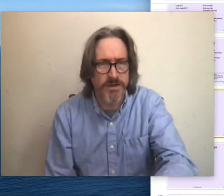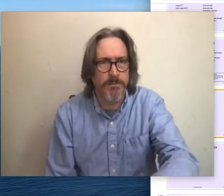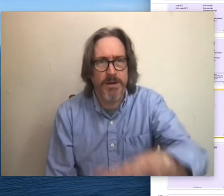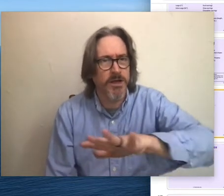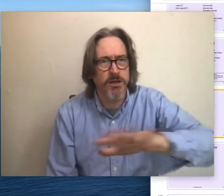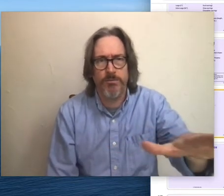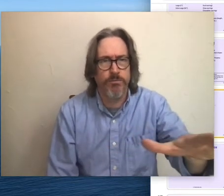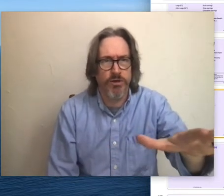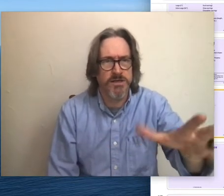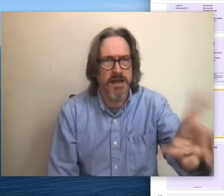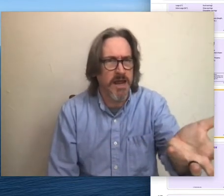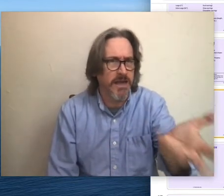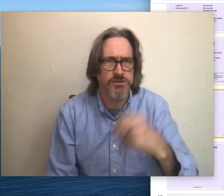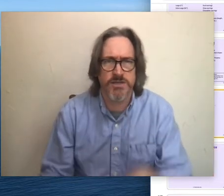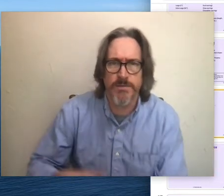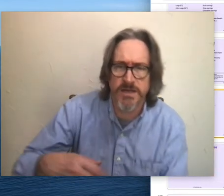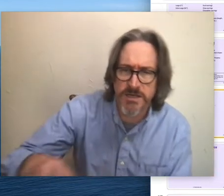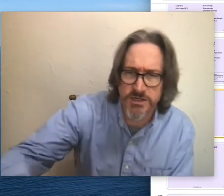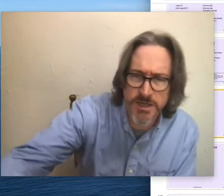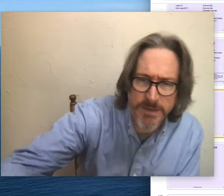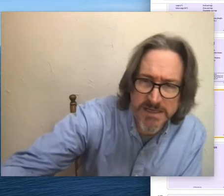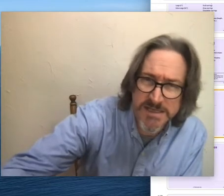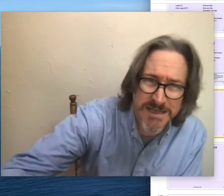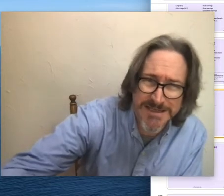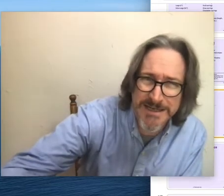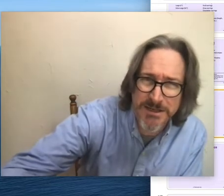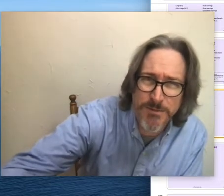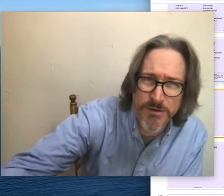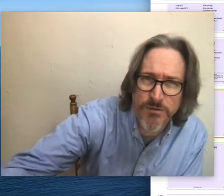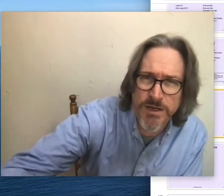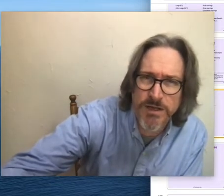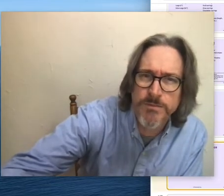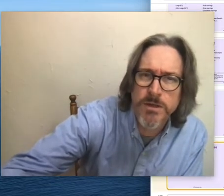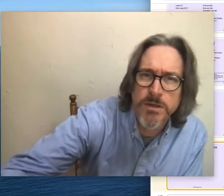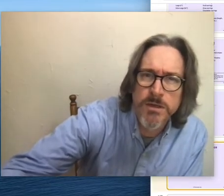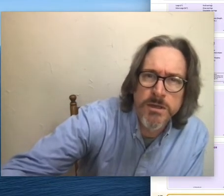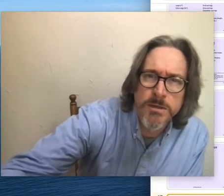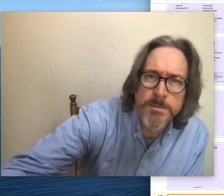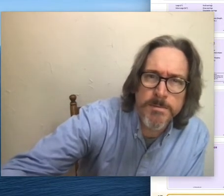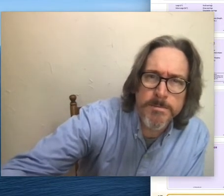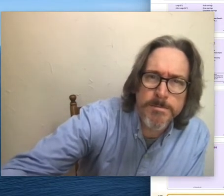with them, but I'm not going to put any extra time into teaching it because it's not technically part of the curriculum.